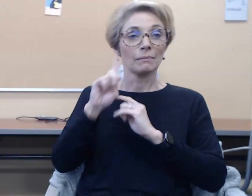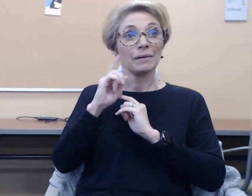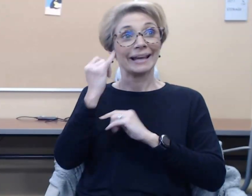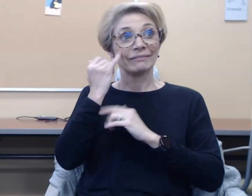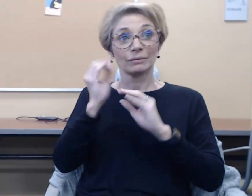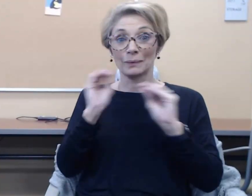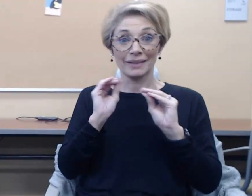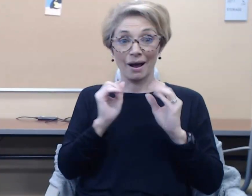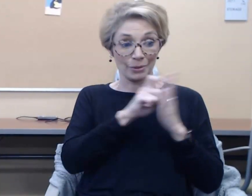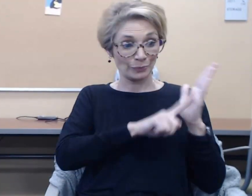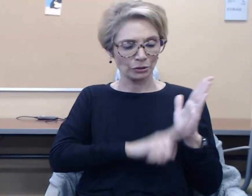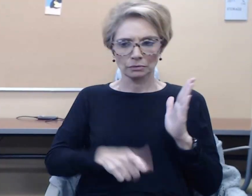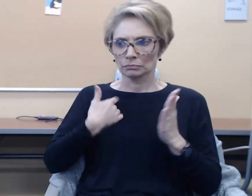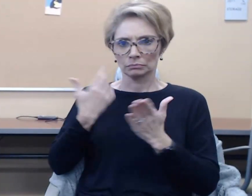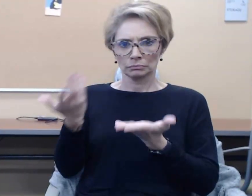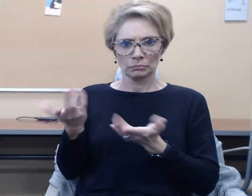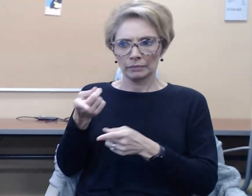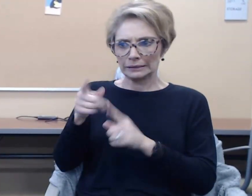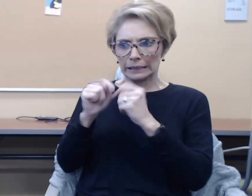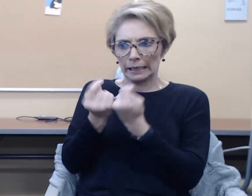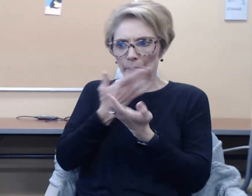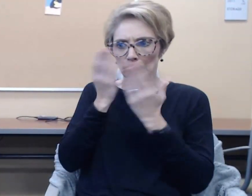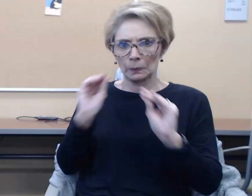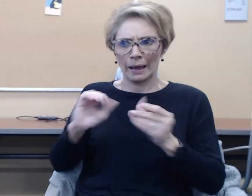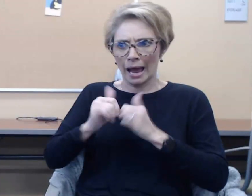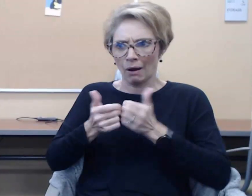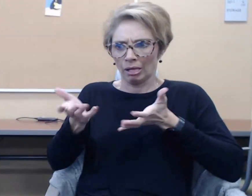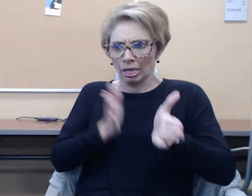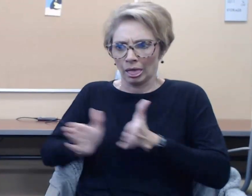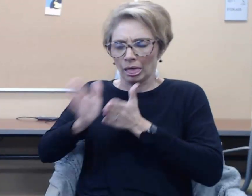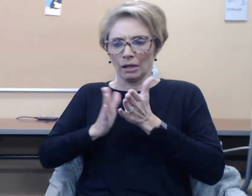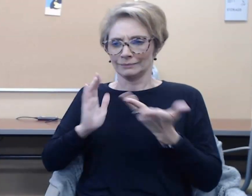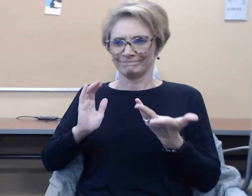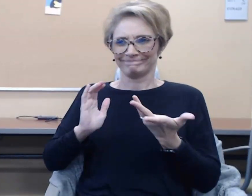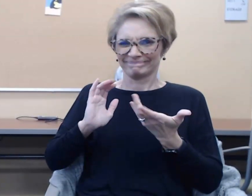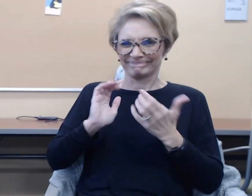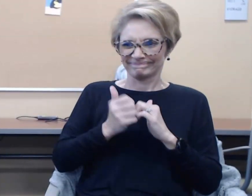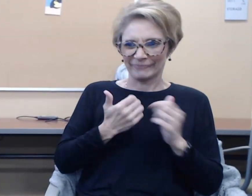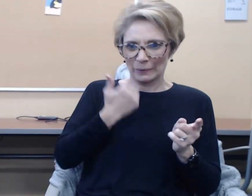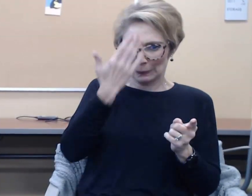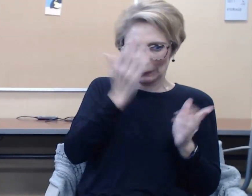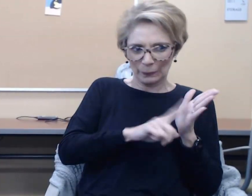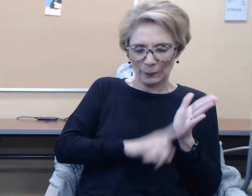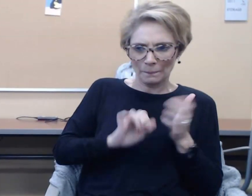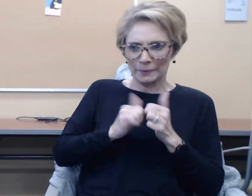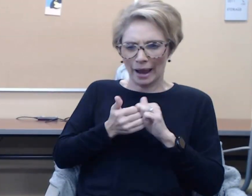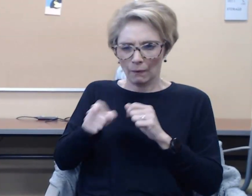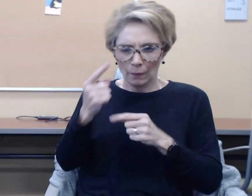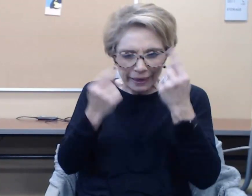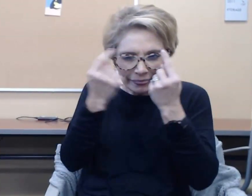ill-prepared. How are you going to serve a student if you don't understand how the student is thinking, how they process these experiences, how they process